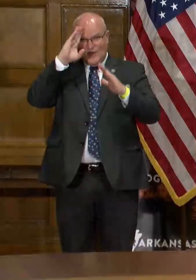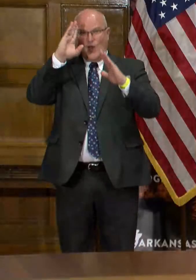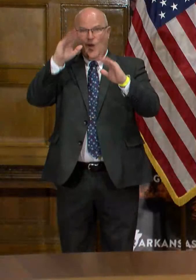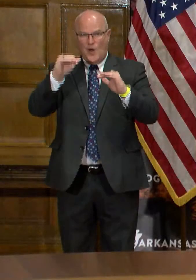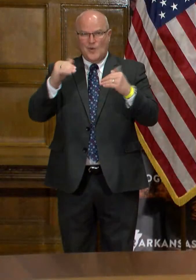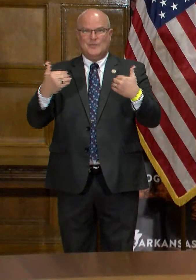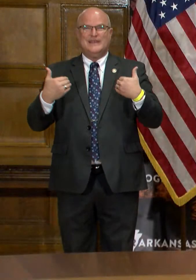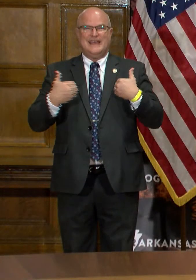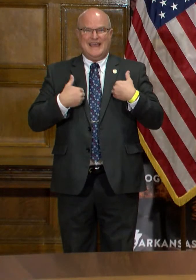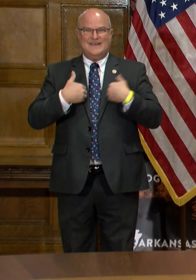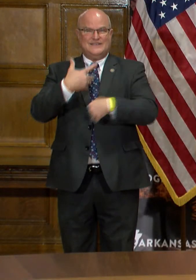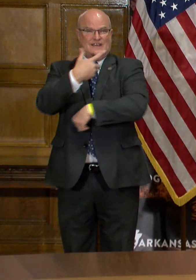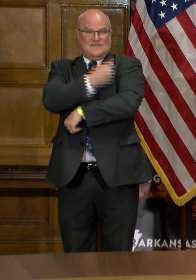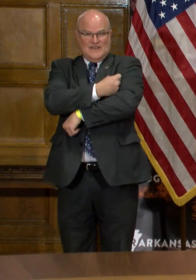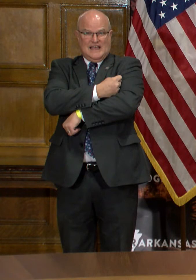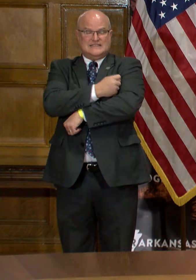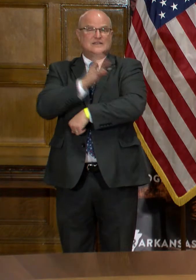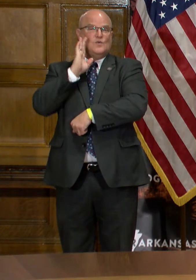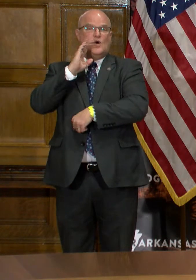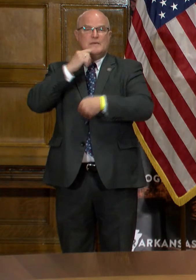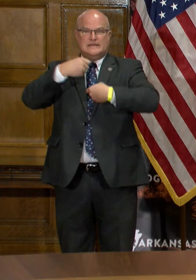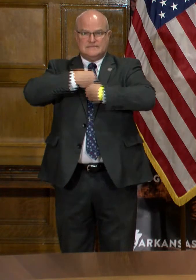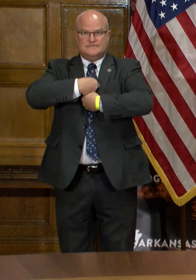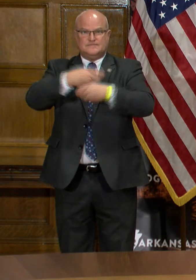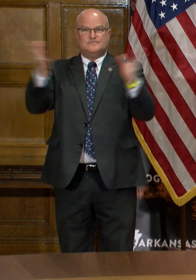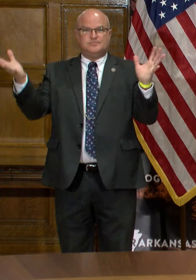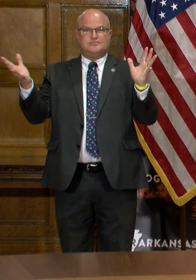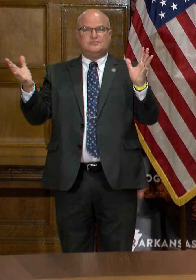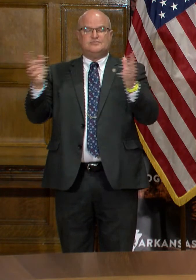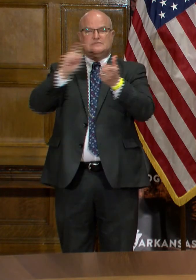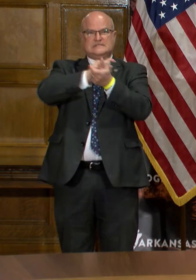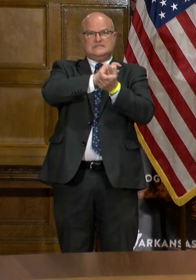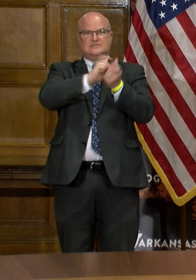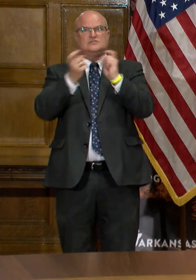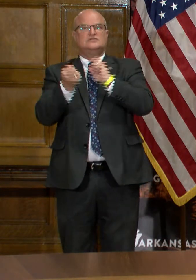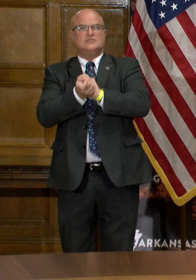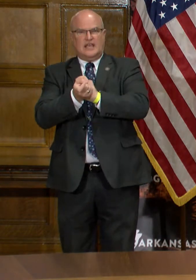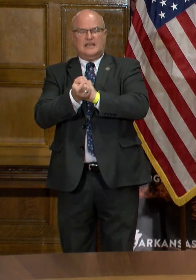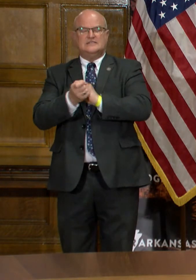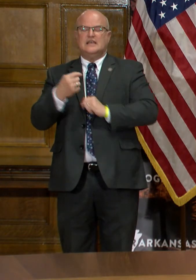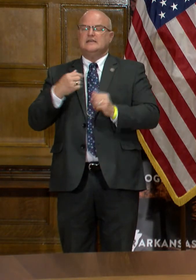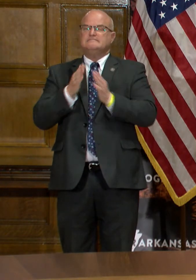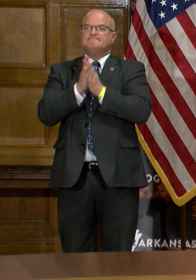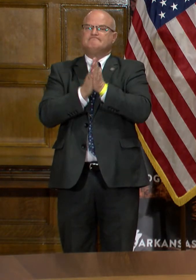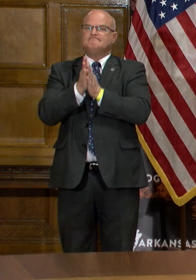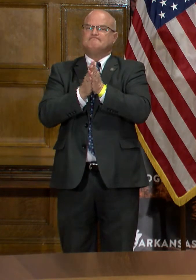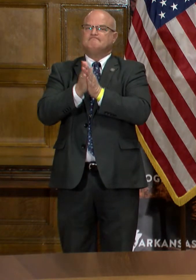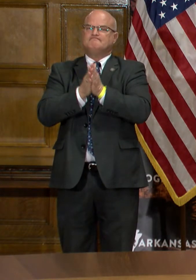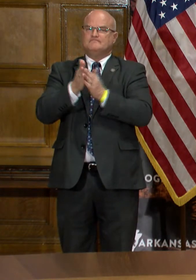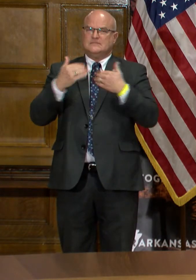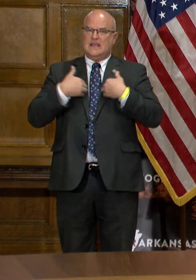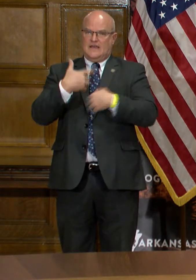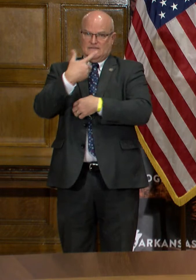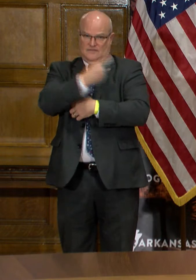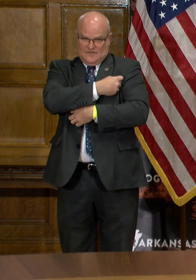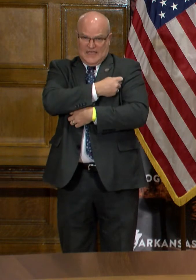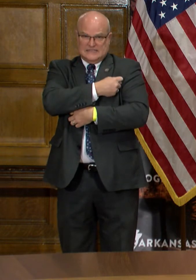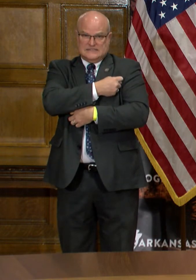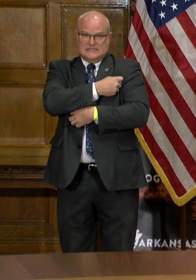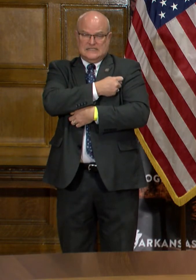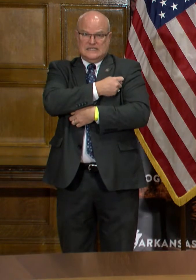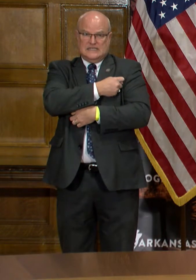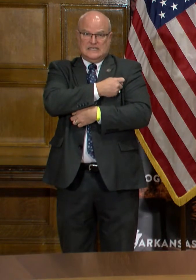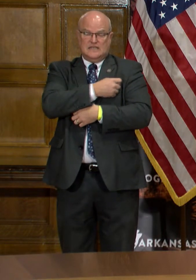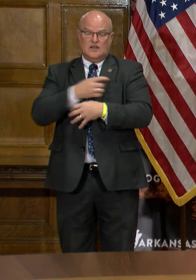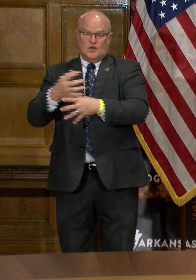all have, that our vaccine is going to be out there. It's going to turn the tide on this, and we're anxious to have the vaccine